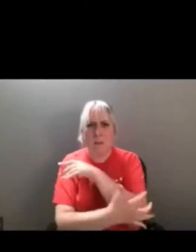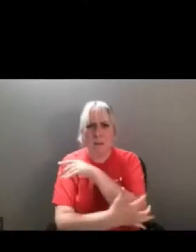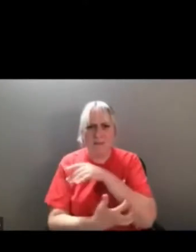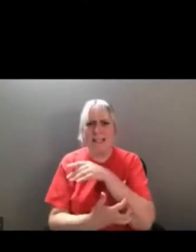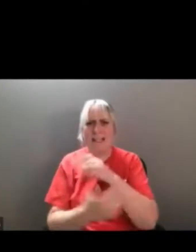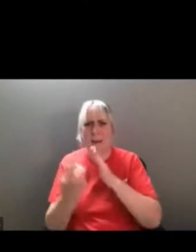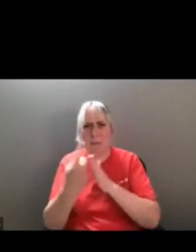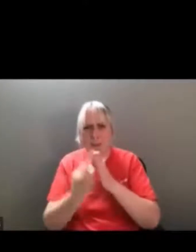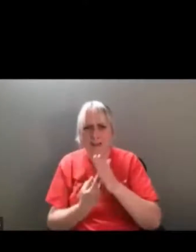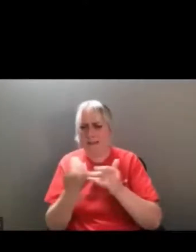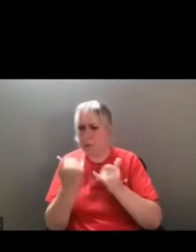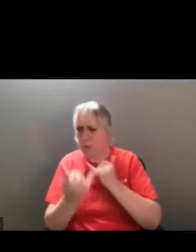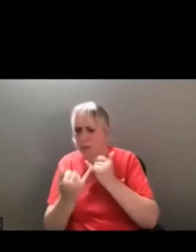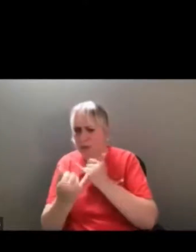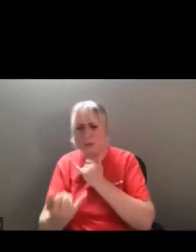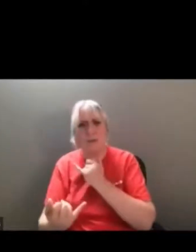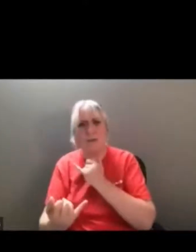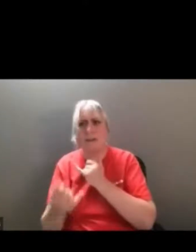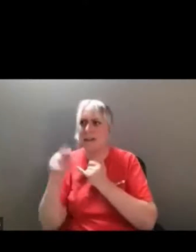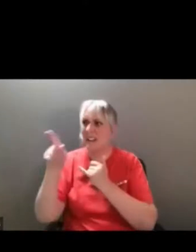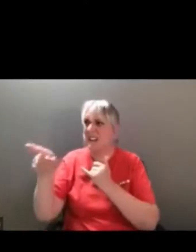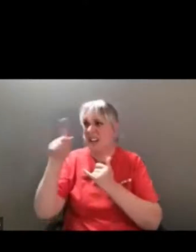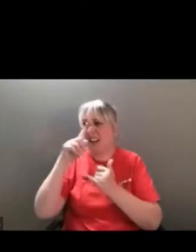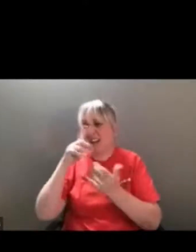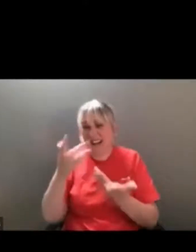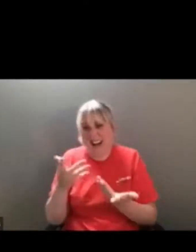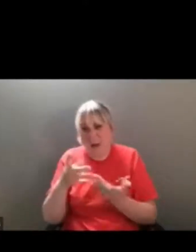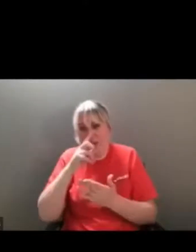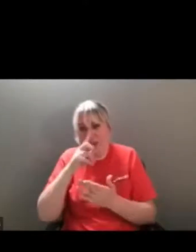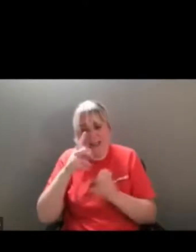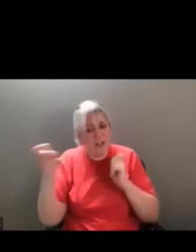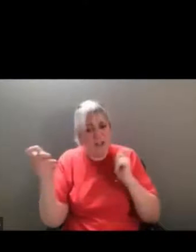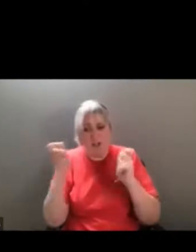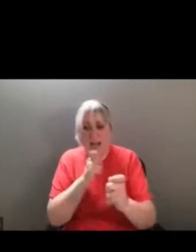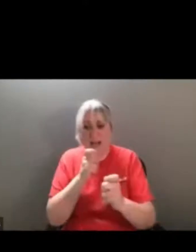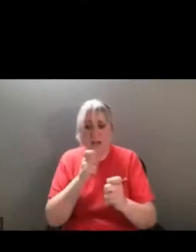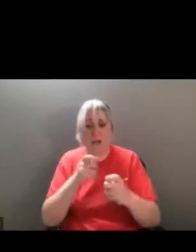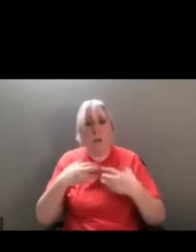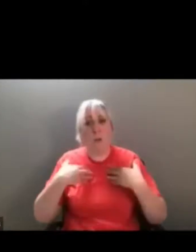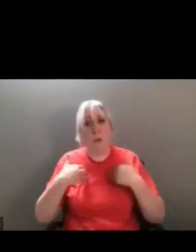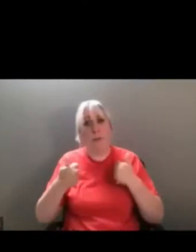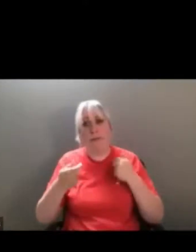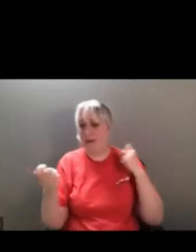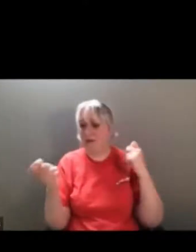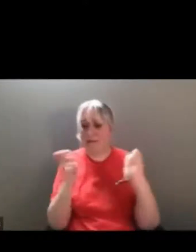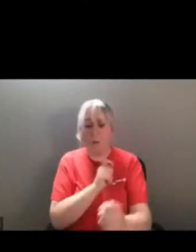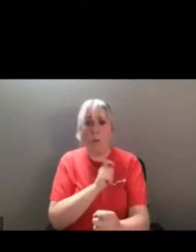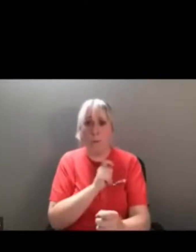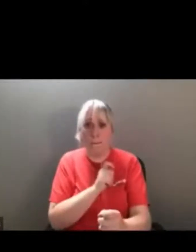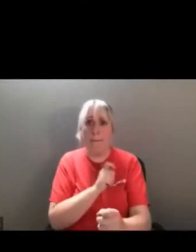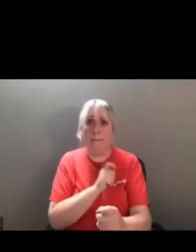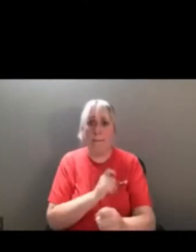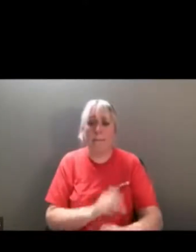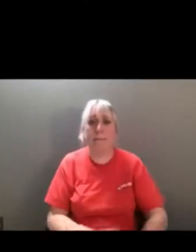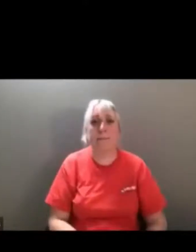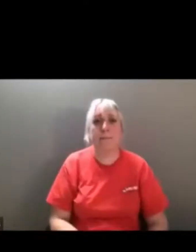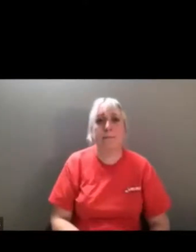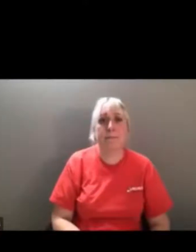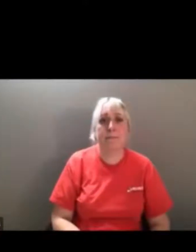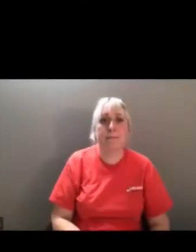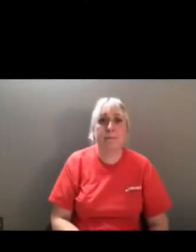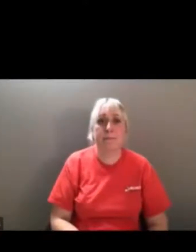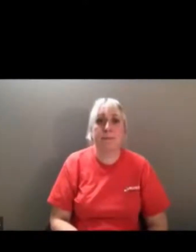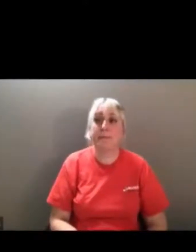to ramp up their attacks and implement welfare reform measures they were previously beaten back from achieving. An